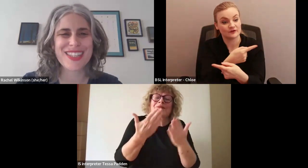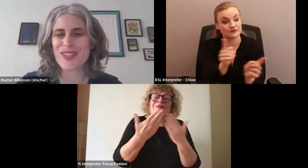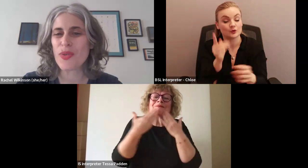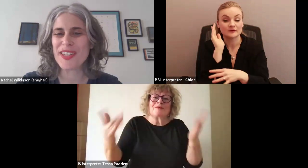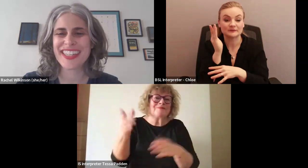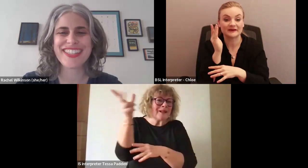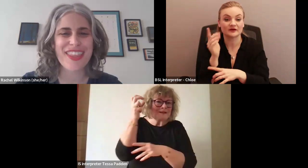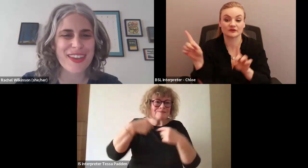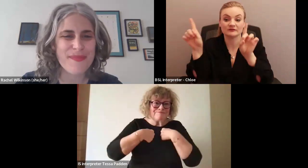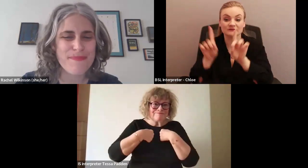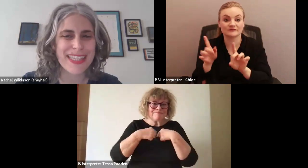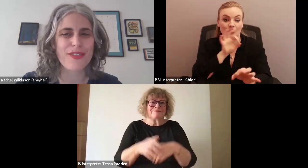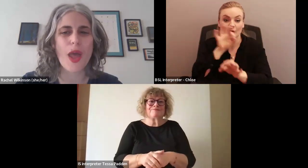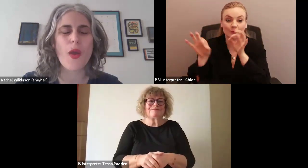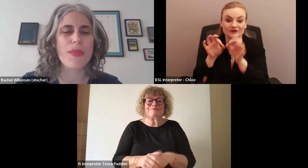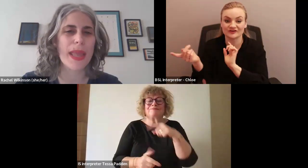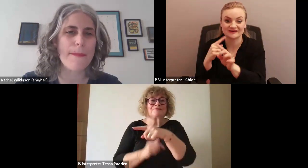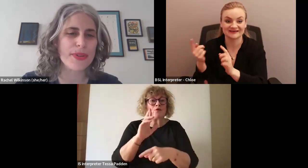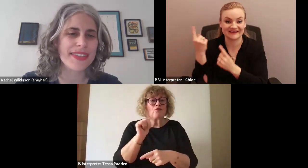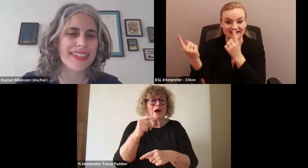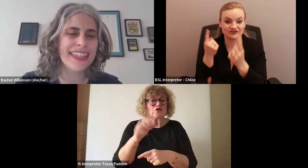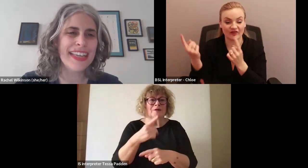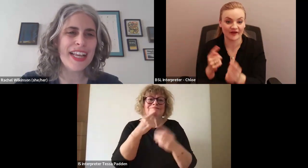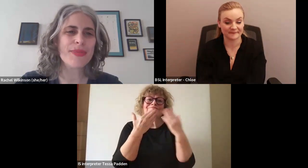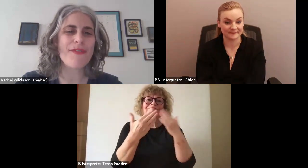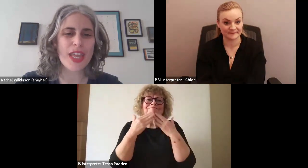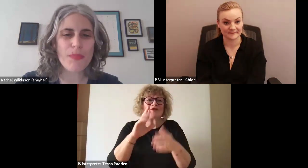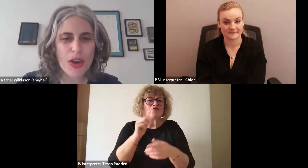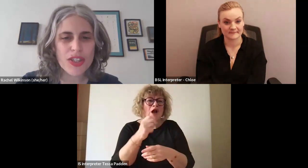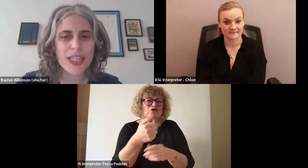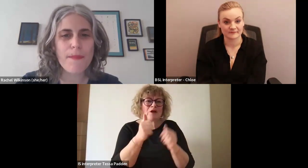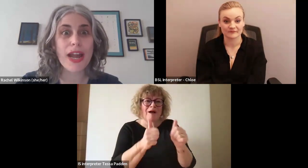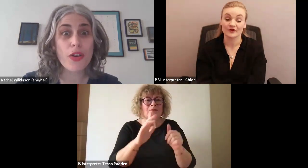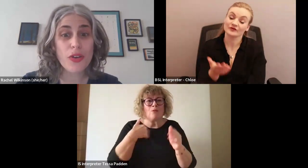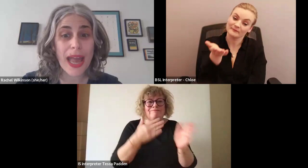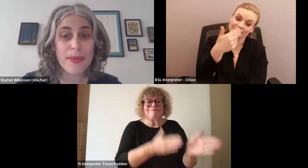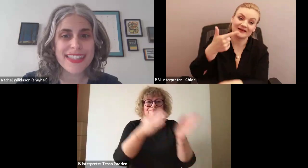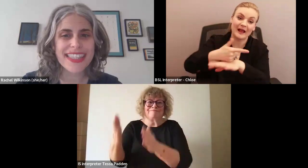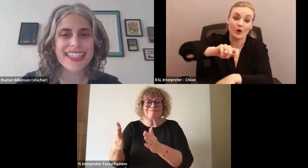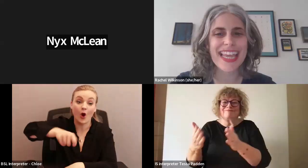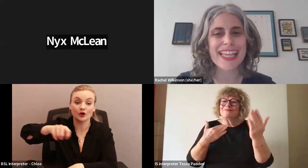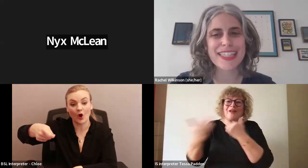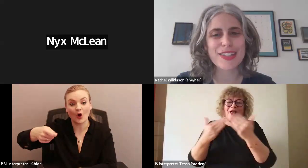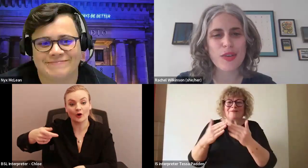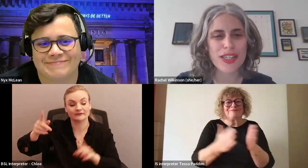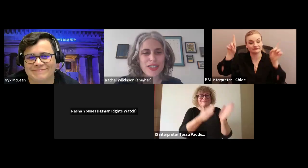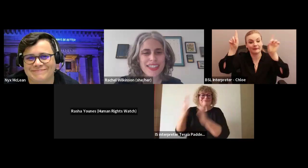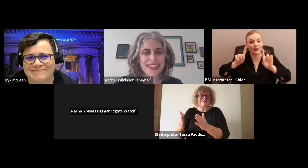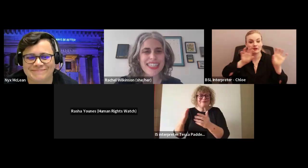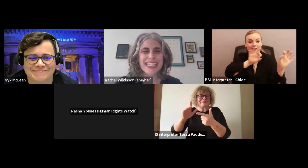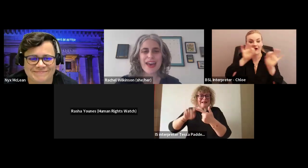speakers to question each other based on their opening inputs. So I invite you both to turn back on your cameras and to ask each